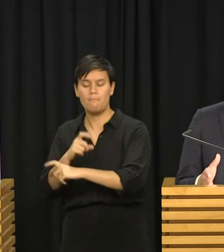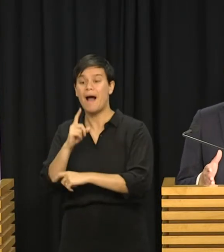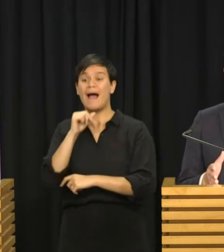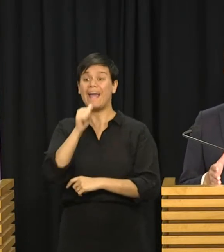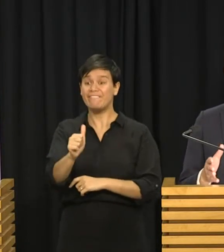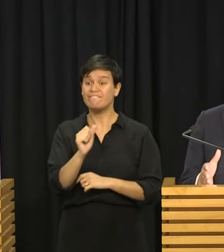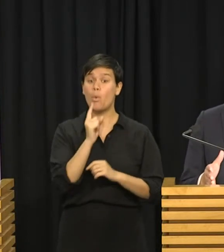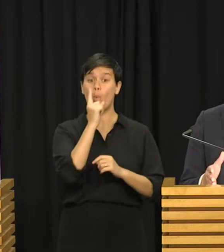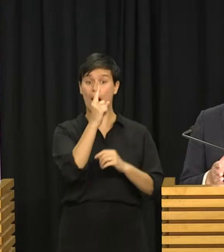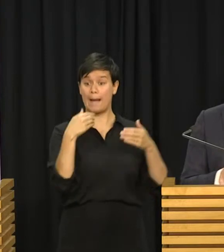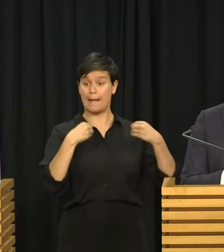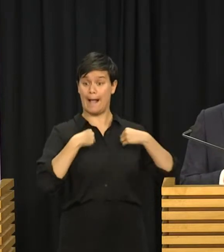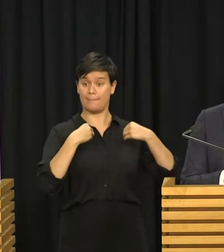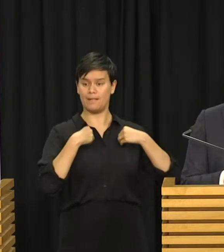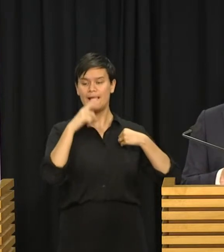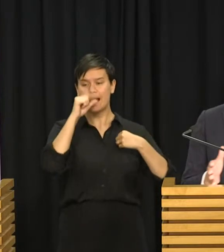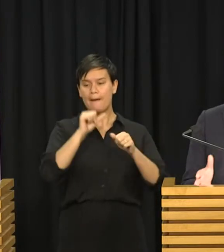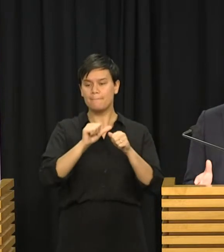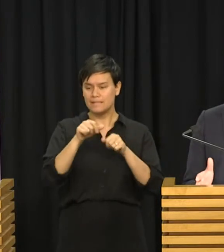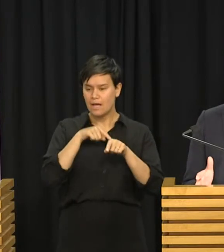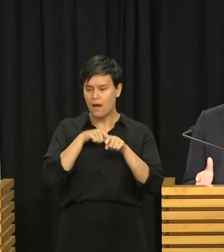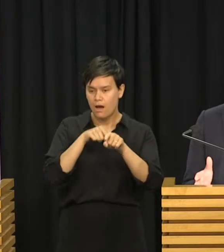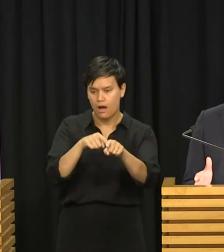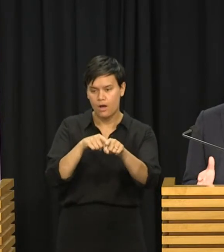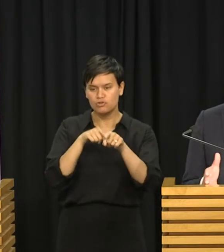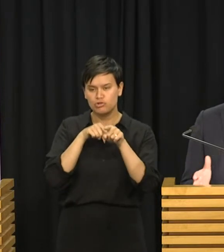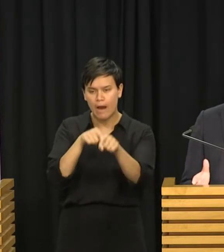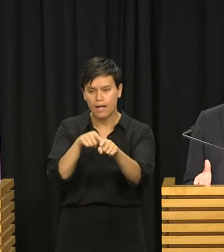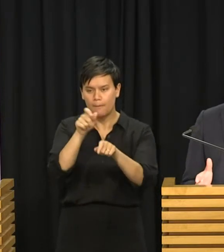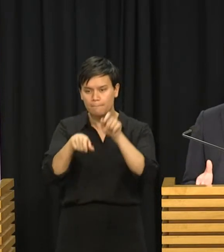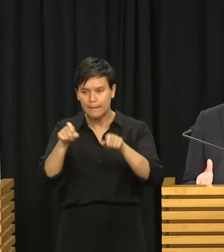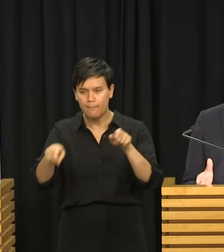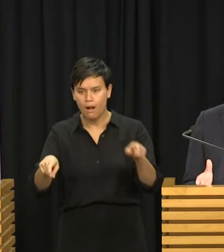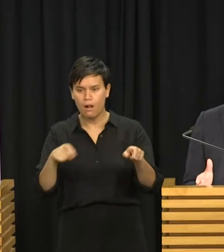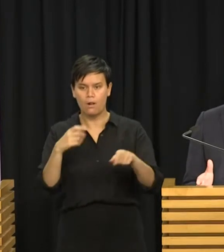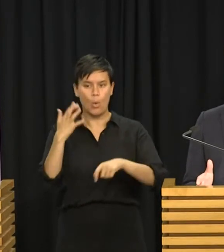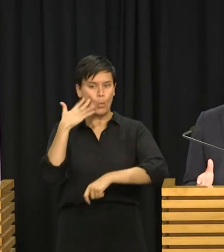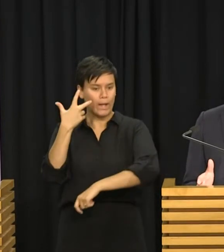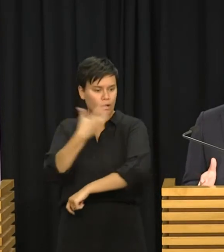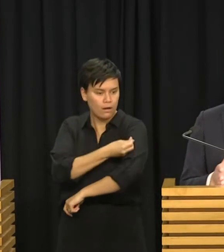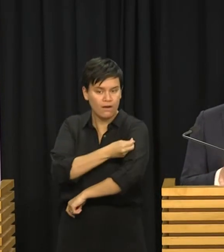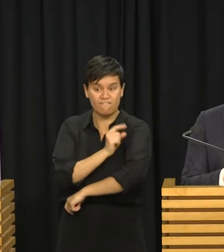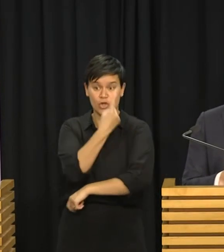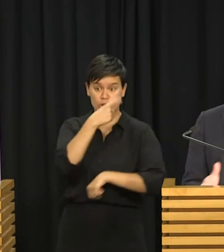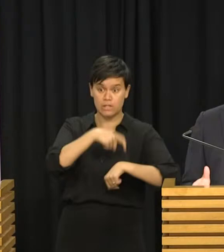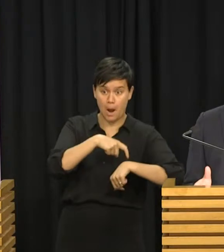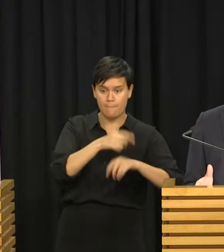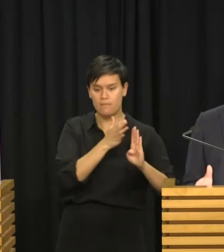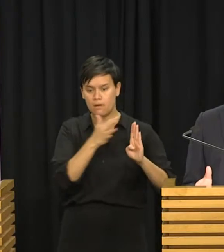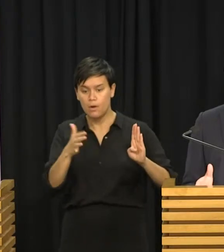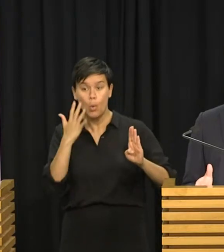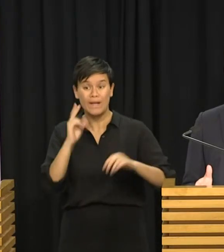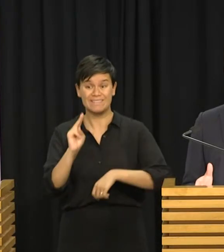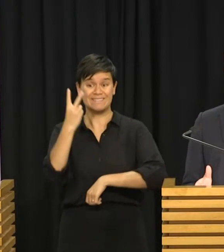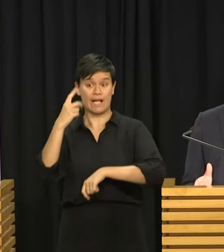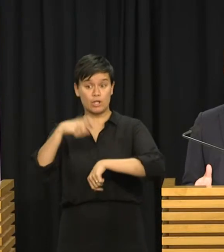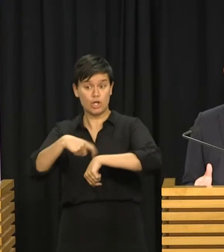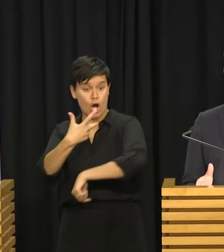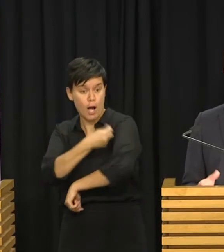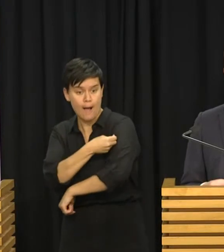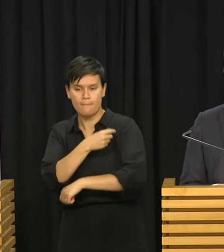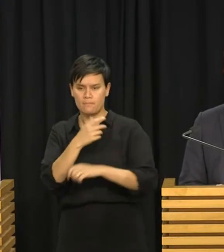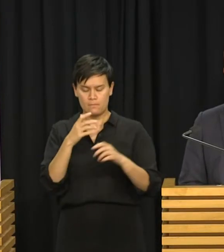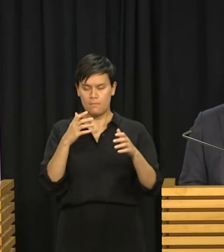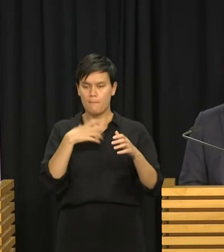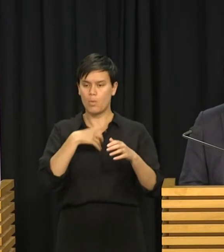as they got for their first dose and so on, we will be able to minimise the amount of that we have to deal with and just focus on getting people vaccinated in the